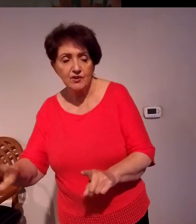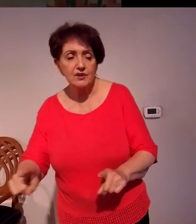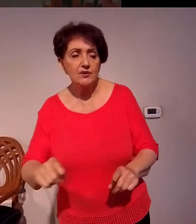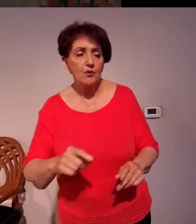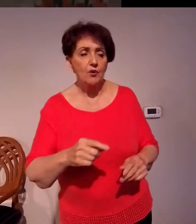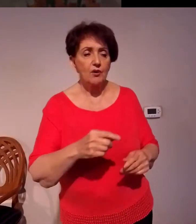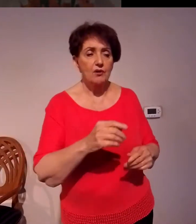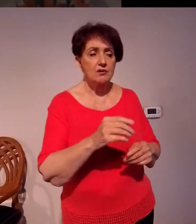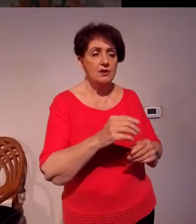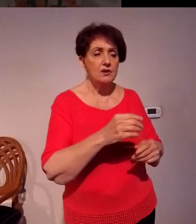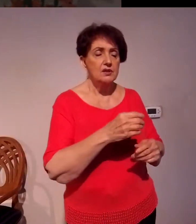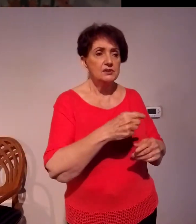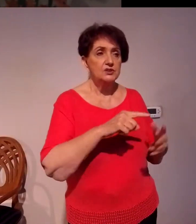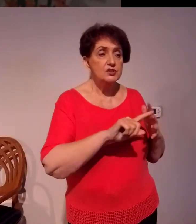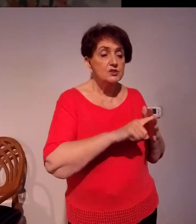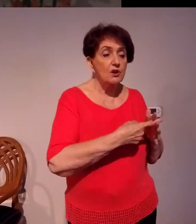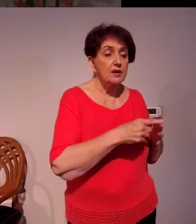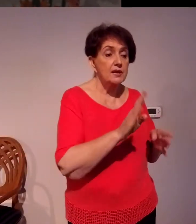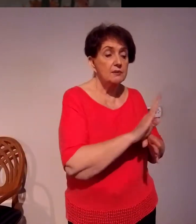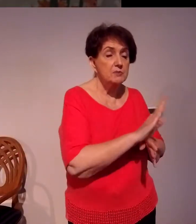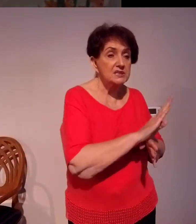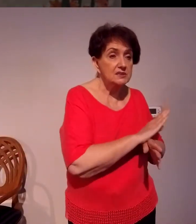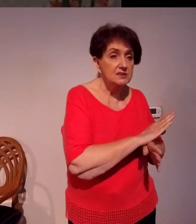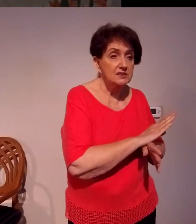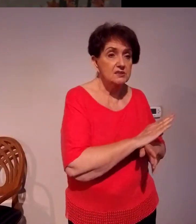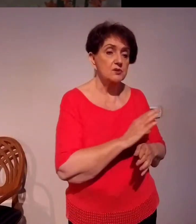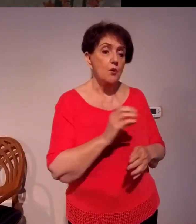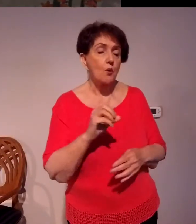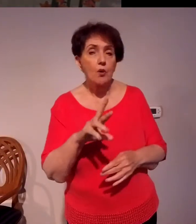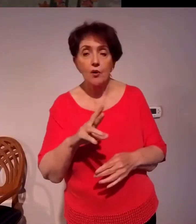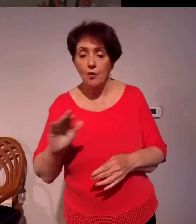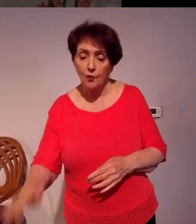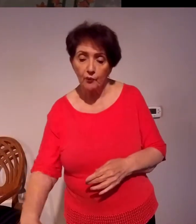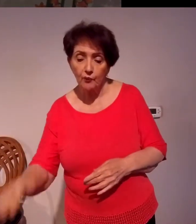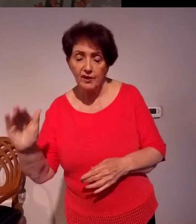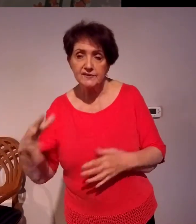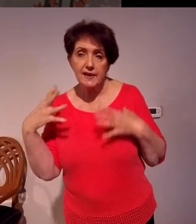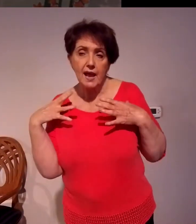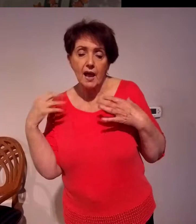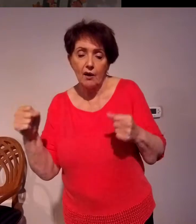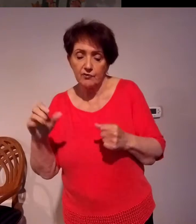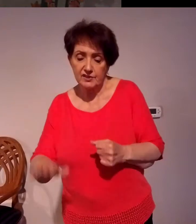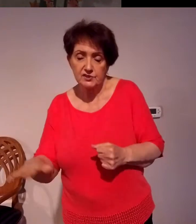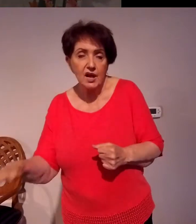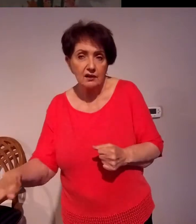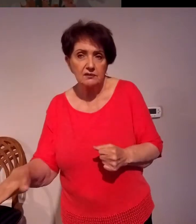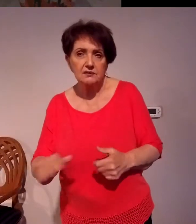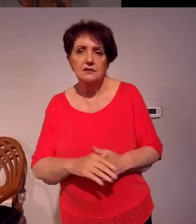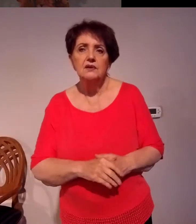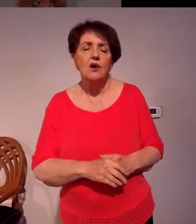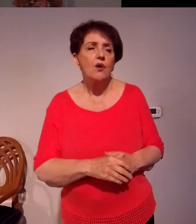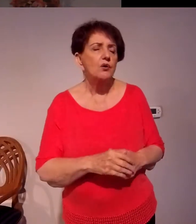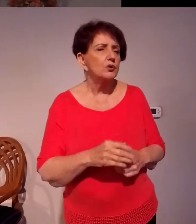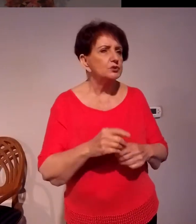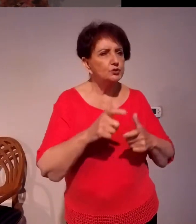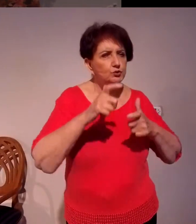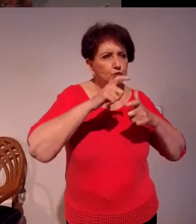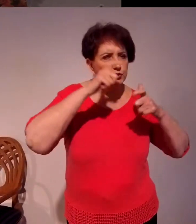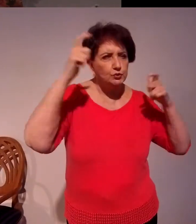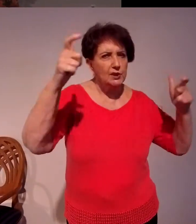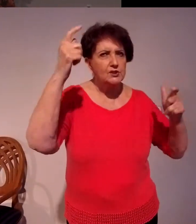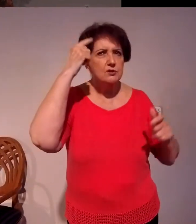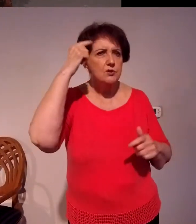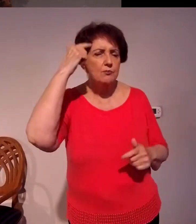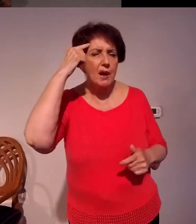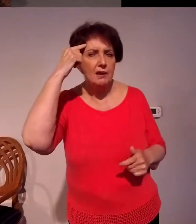matters, or raising a healthy child, or discovering the world and stretching our minds, or whatever that thing